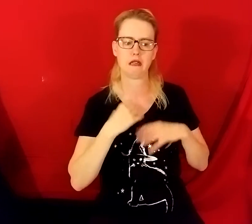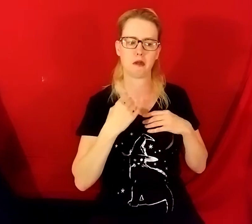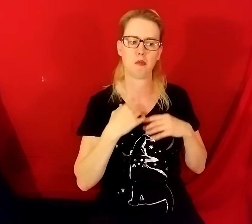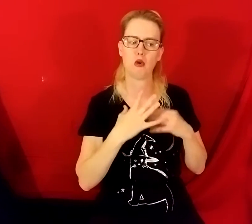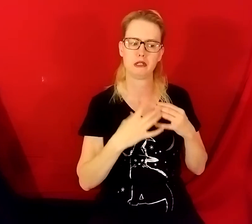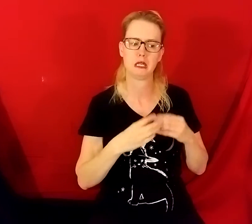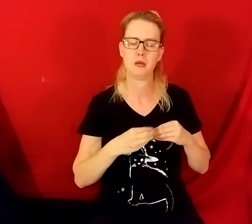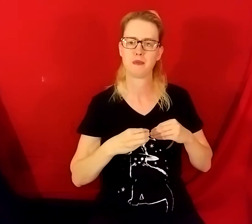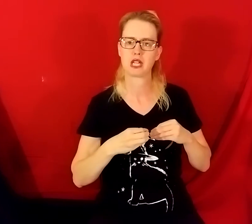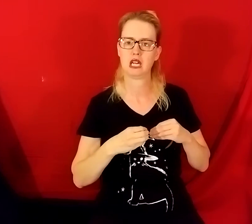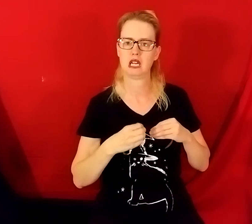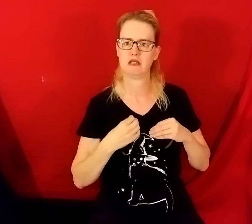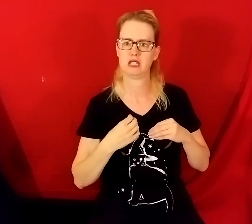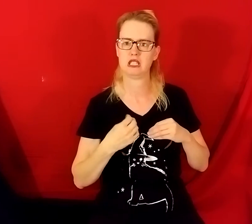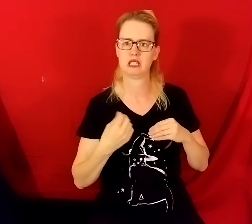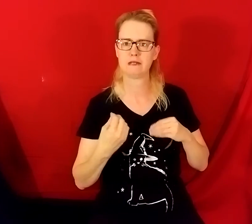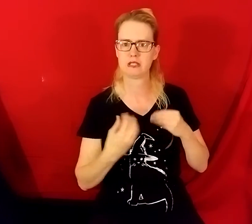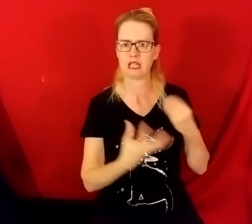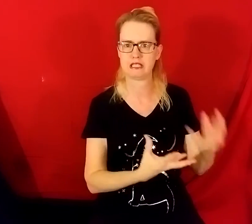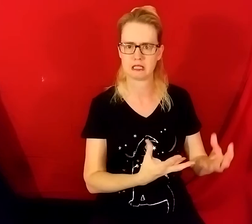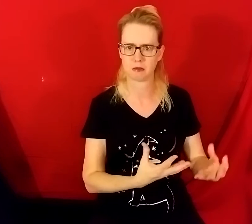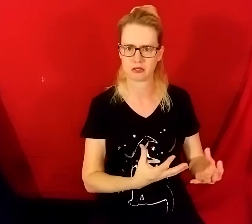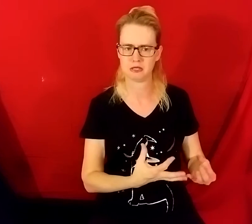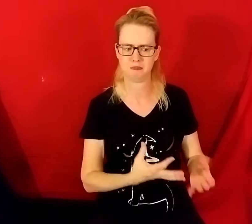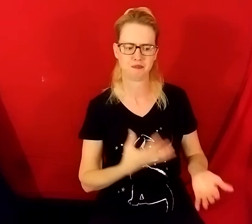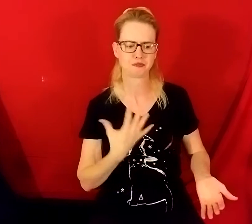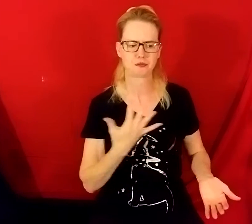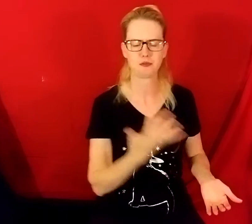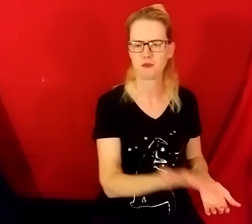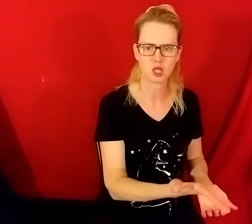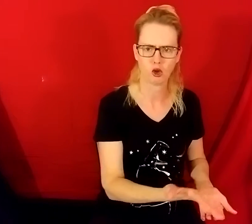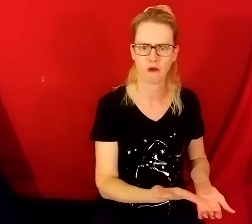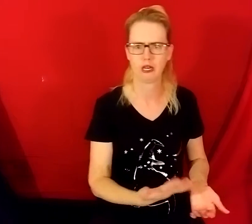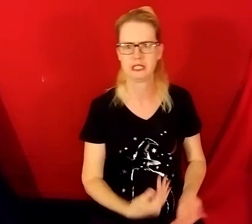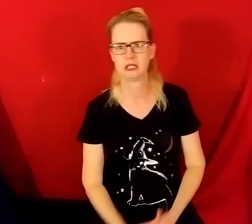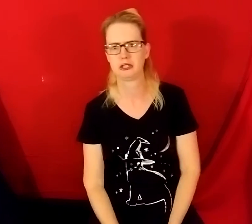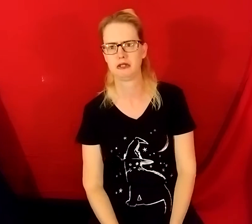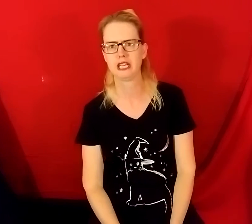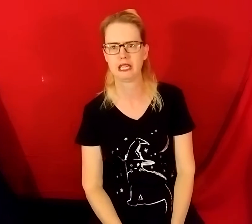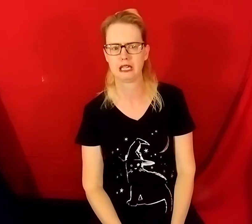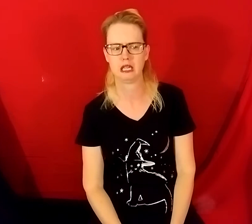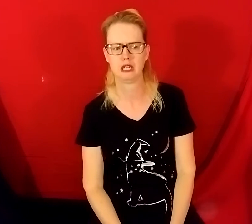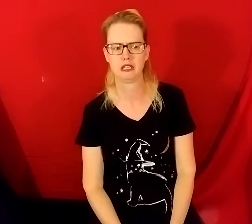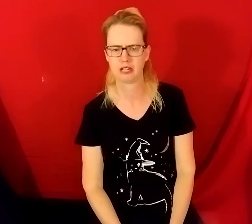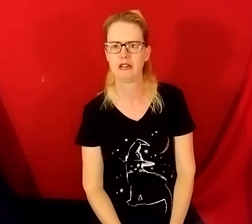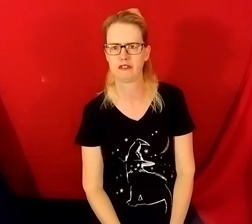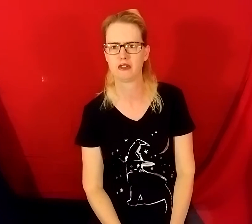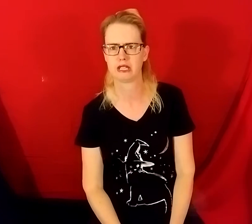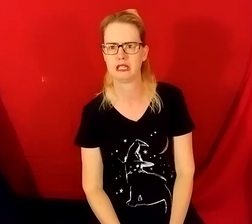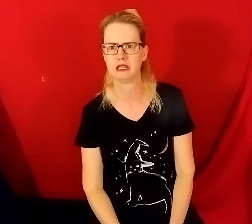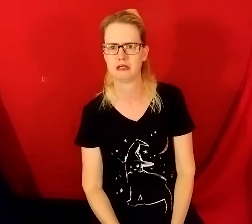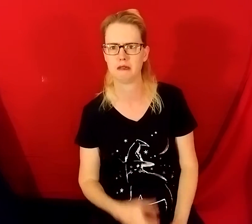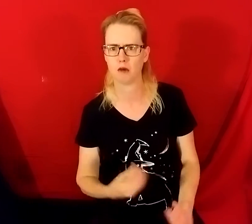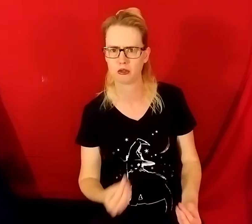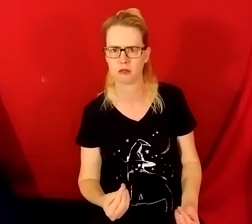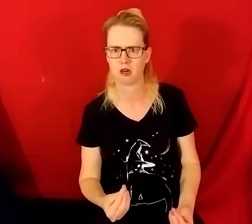more, uh, you synthesizing a person going right into, thinking that you kind of feel that, you know, that emotional part. You